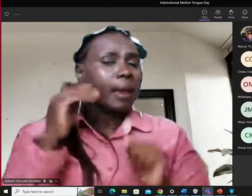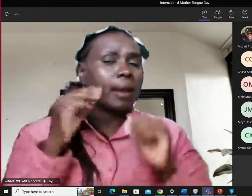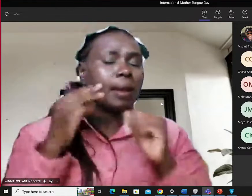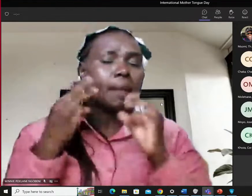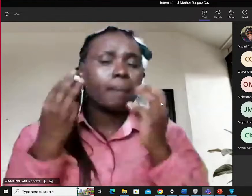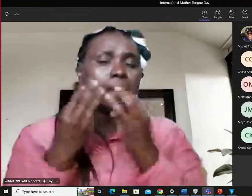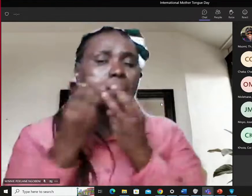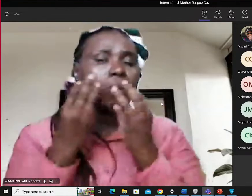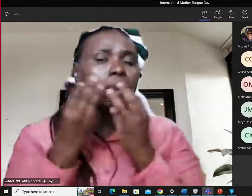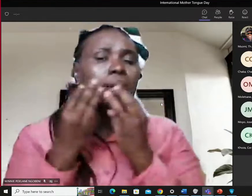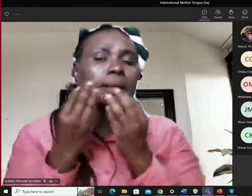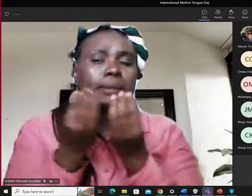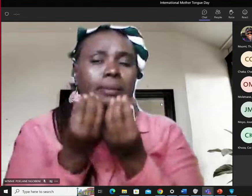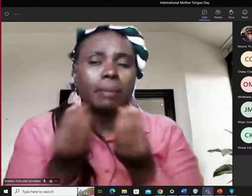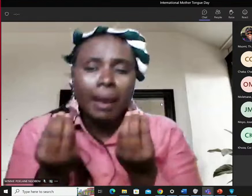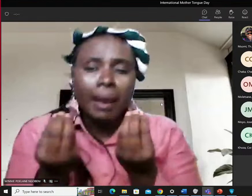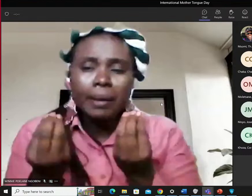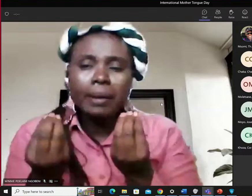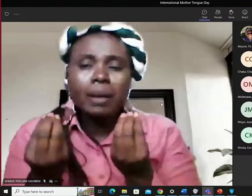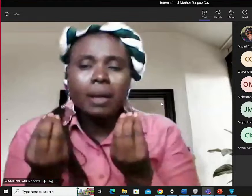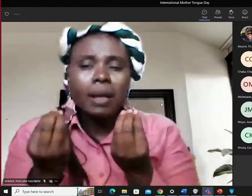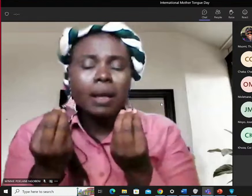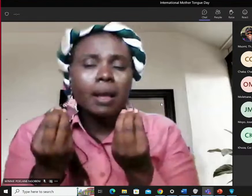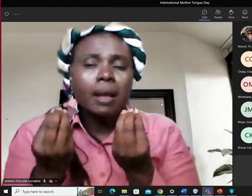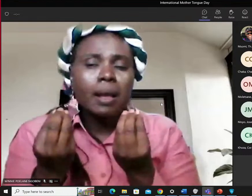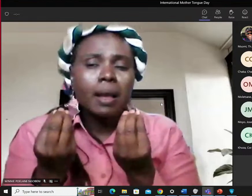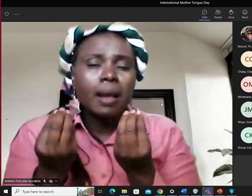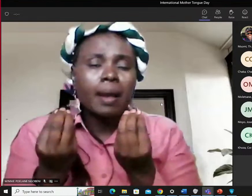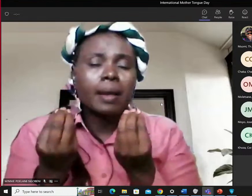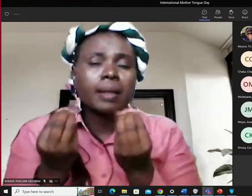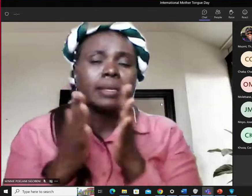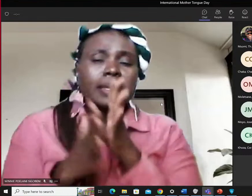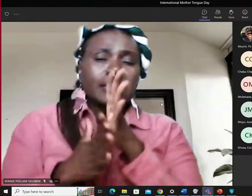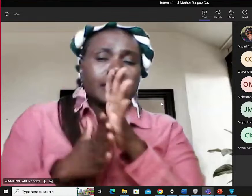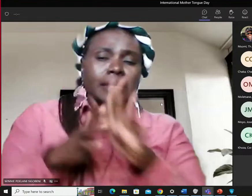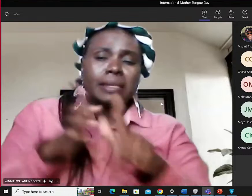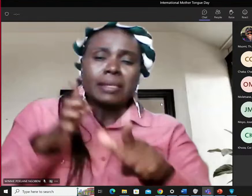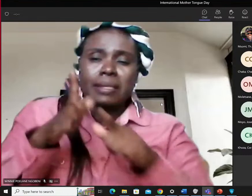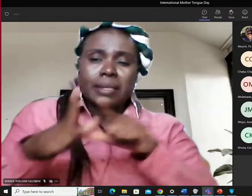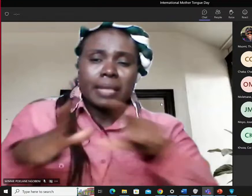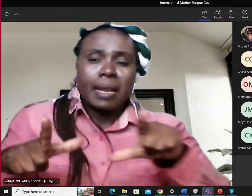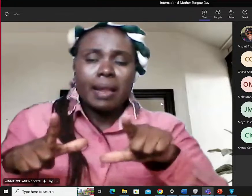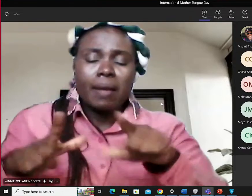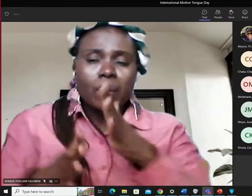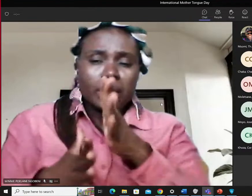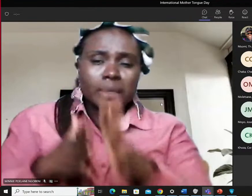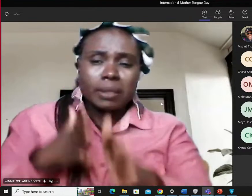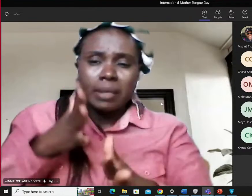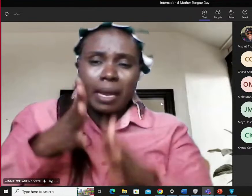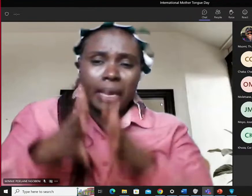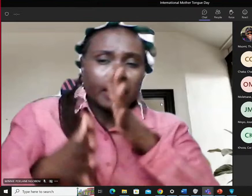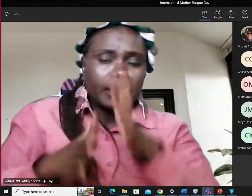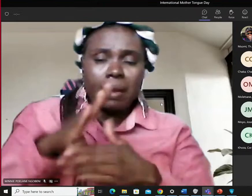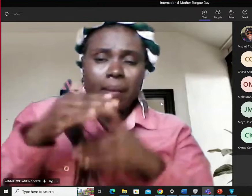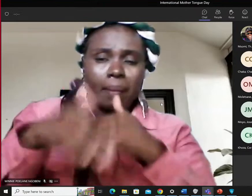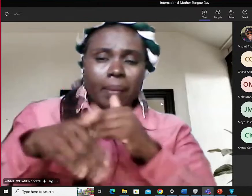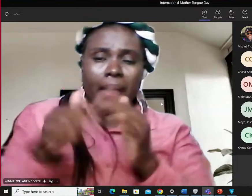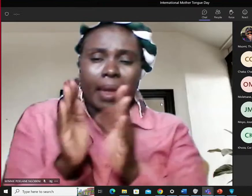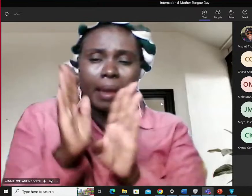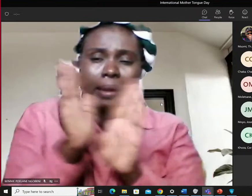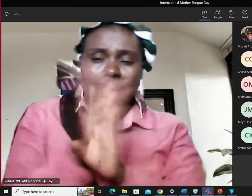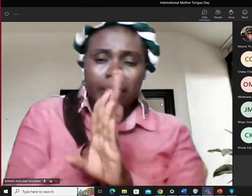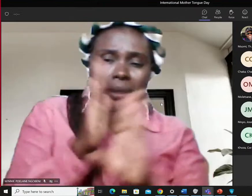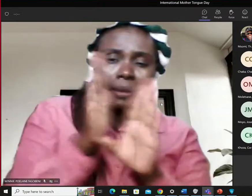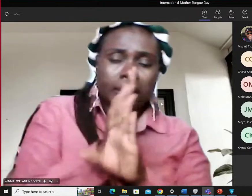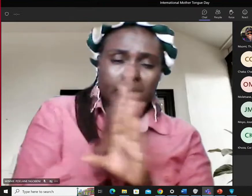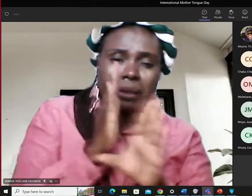children and others kept signing to each other behind the wall, out of sight, in